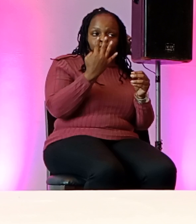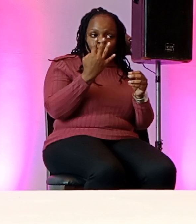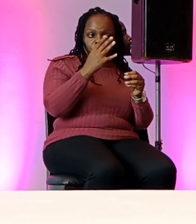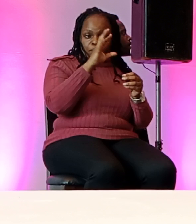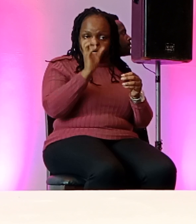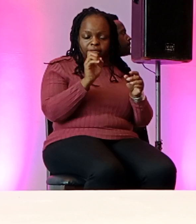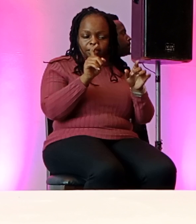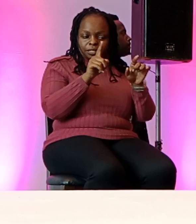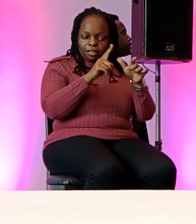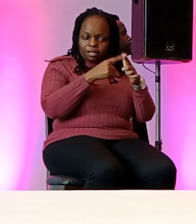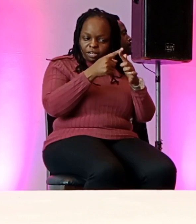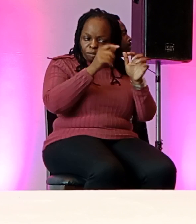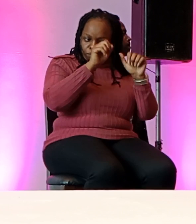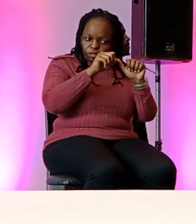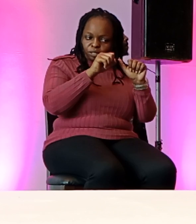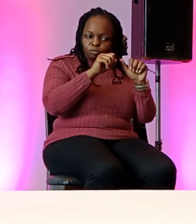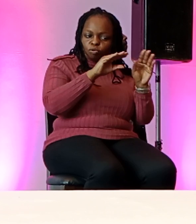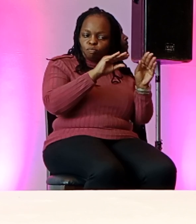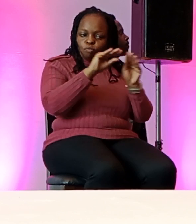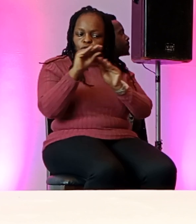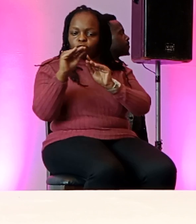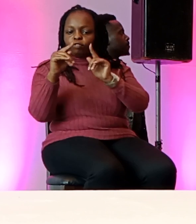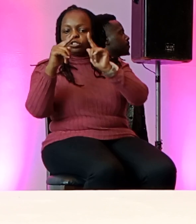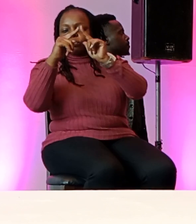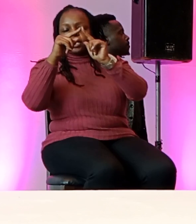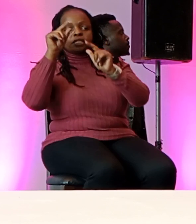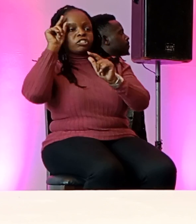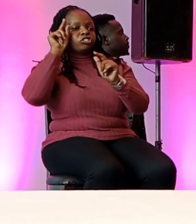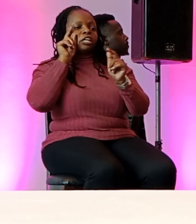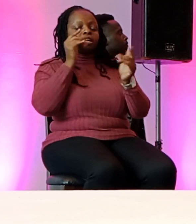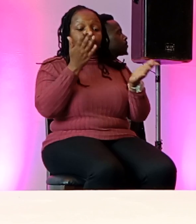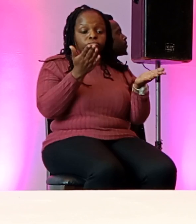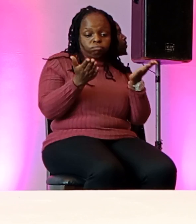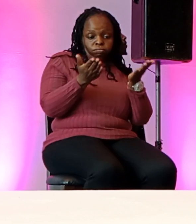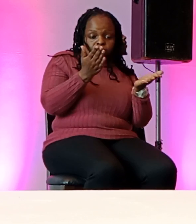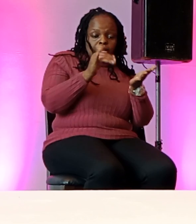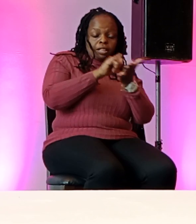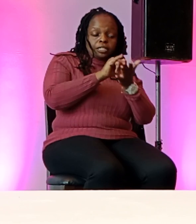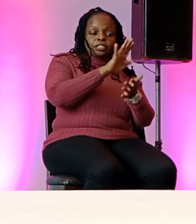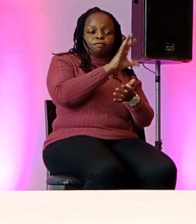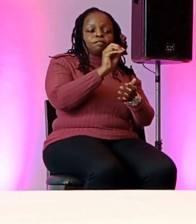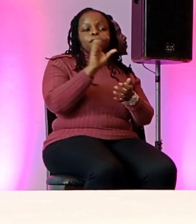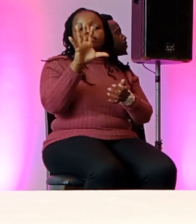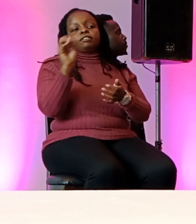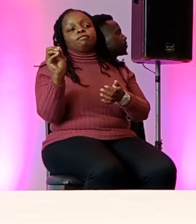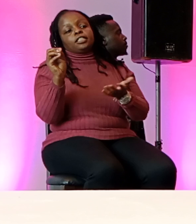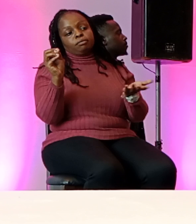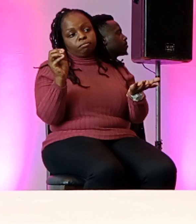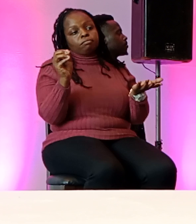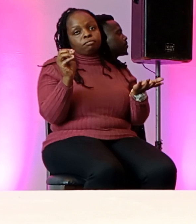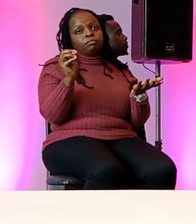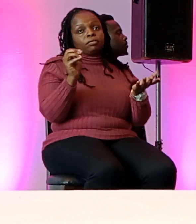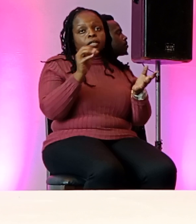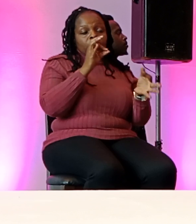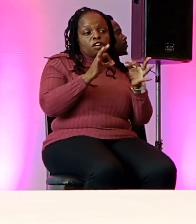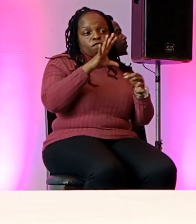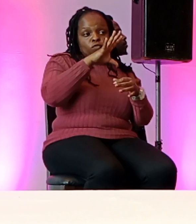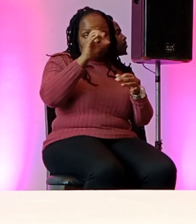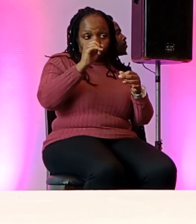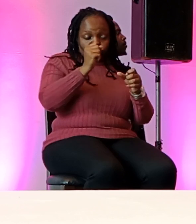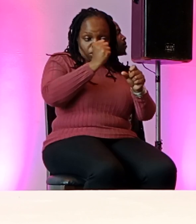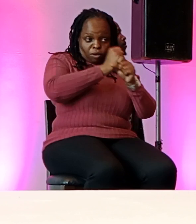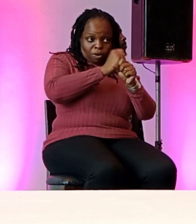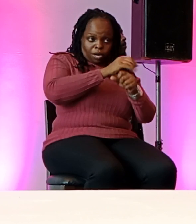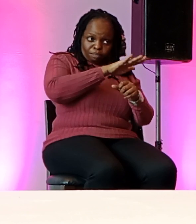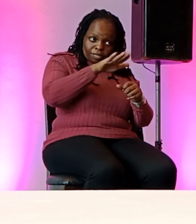can march toward equality, which is 50-50. If you go to the